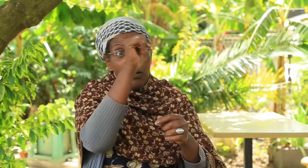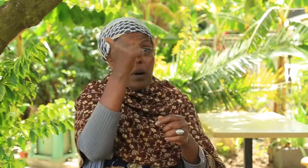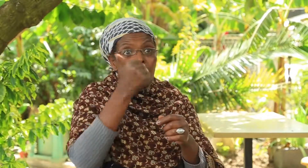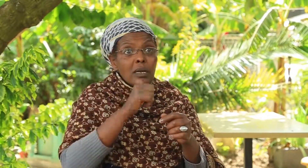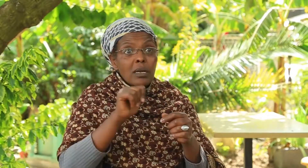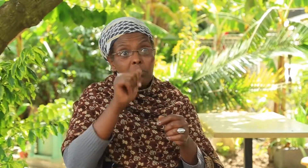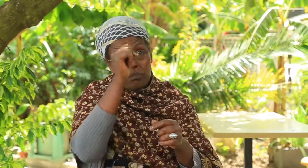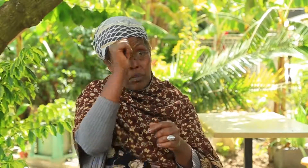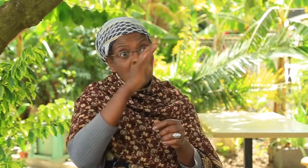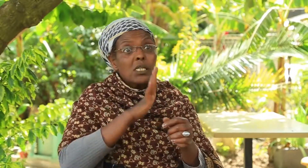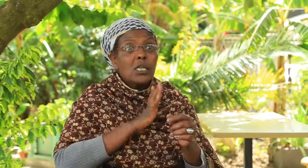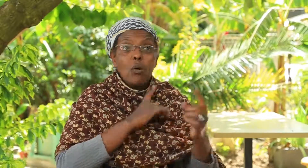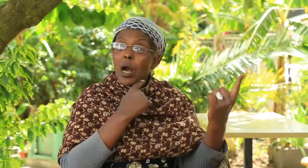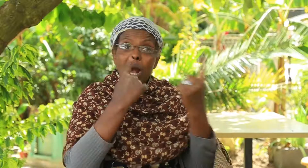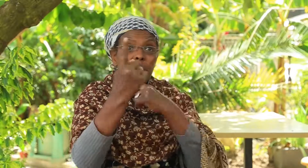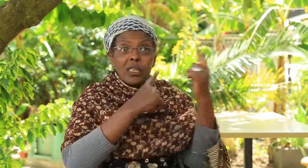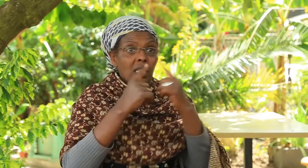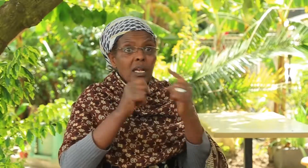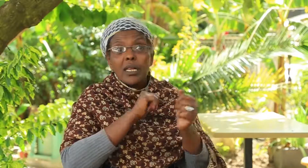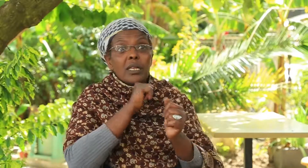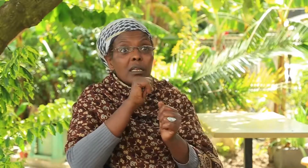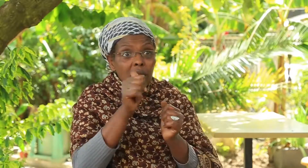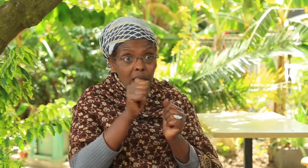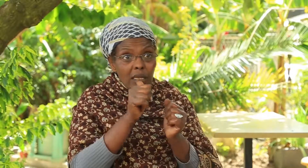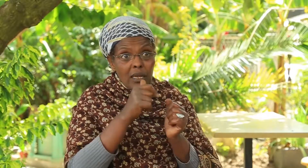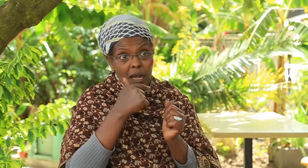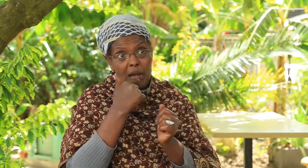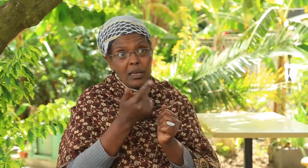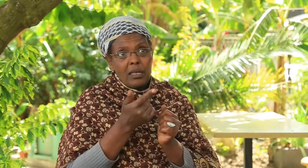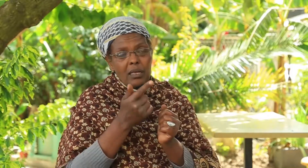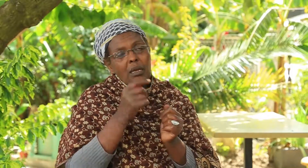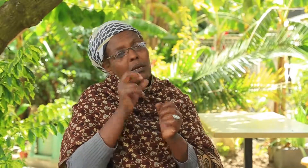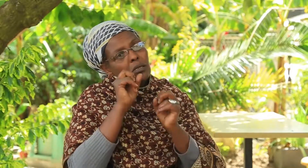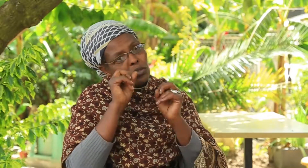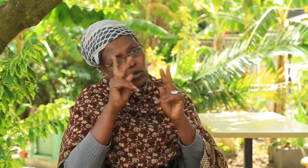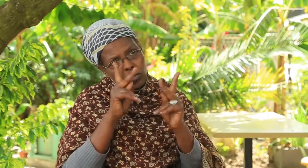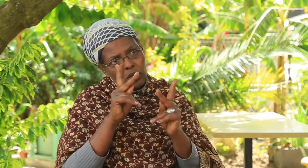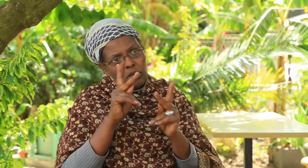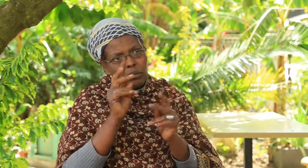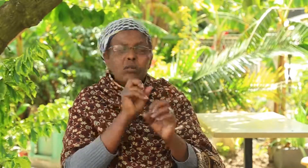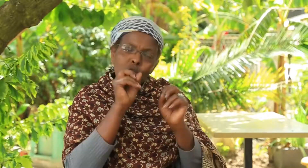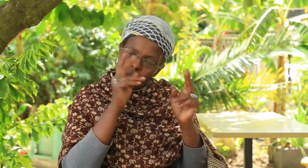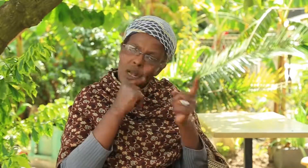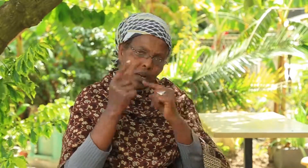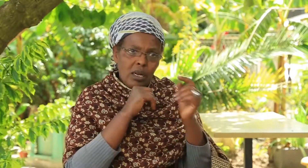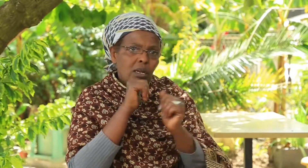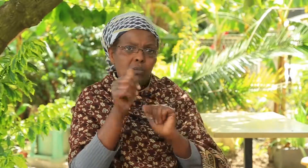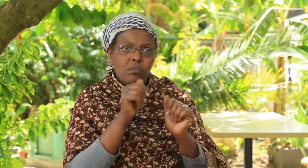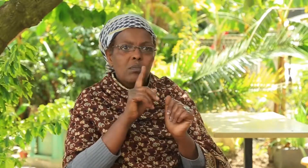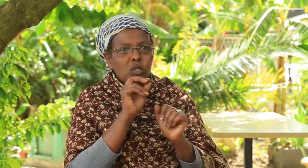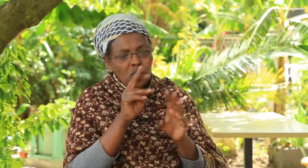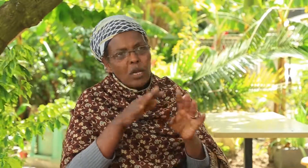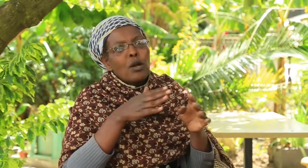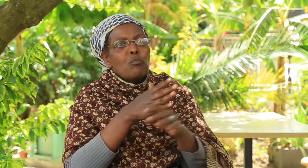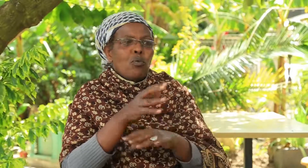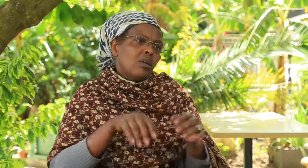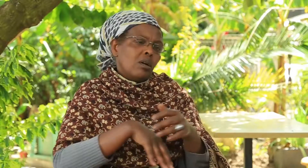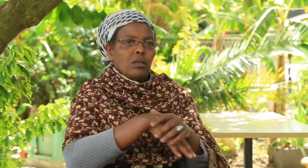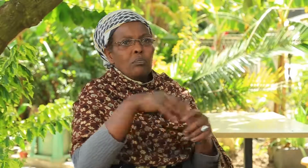After he raped me, he told me not to say a word to anyone. I said okay, and he opened the